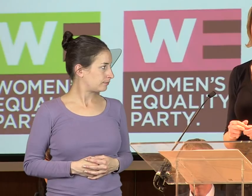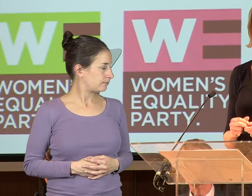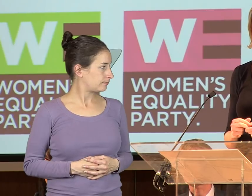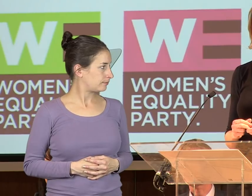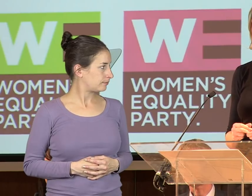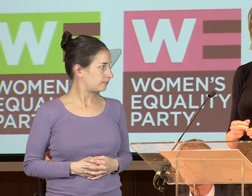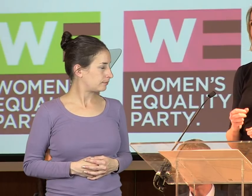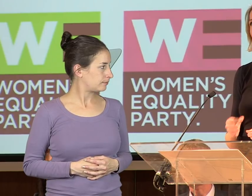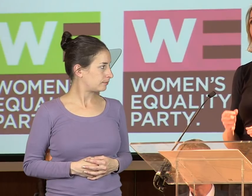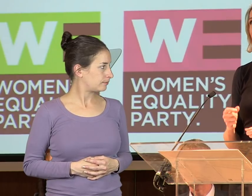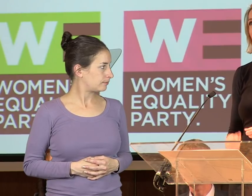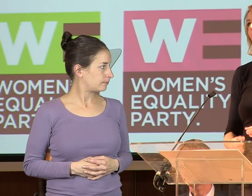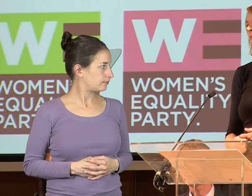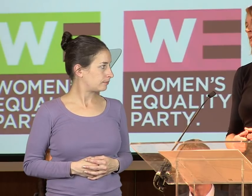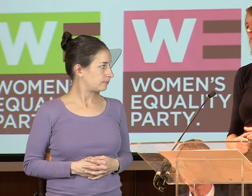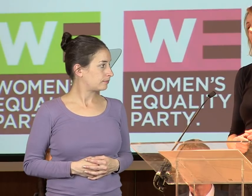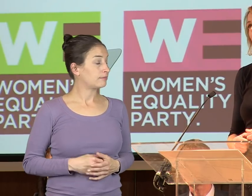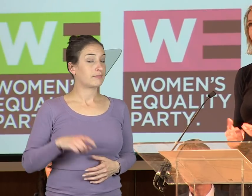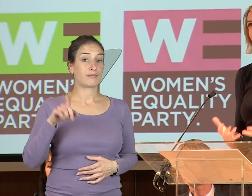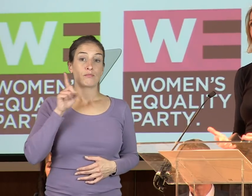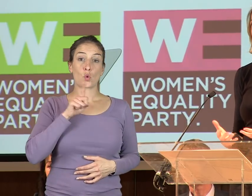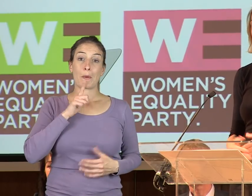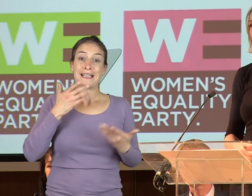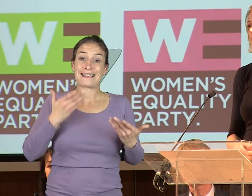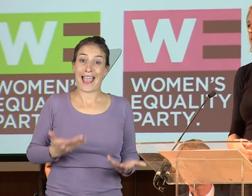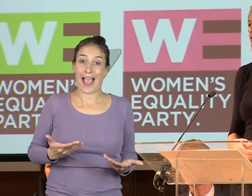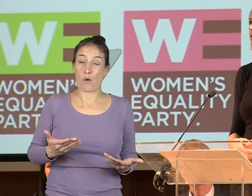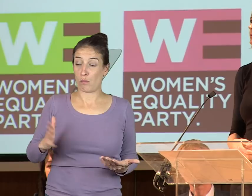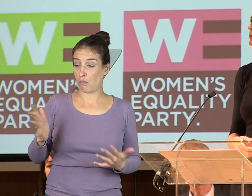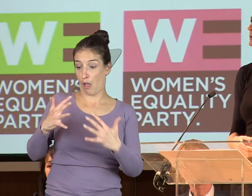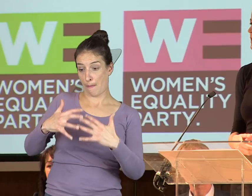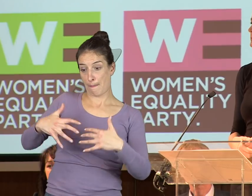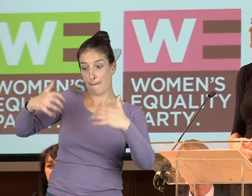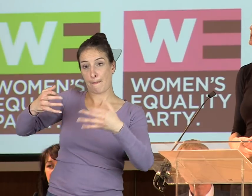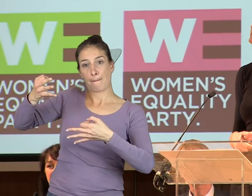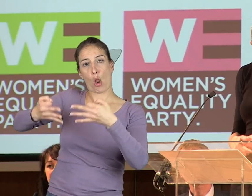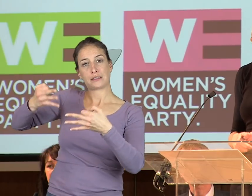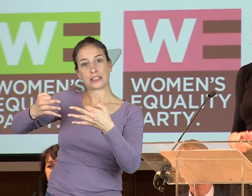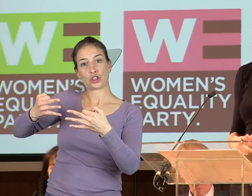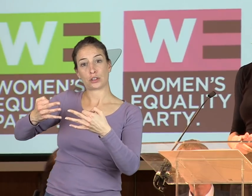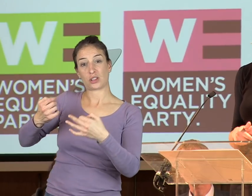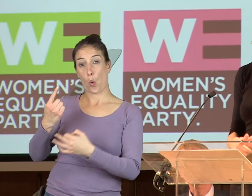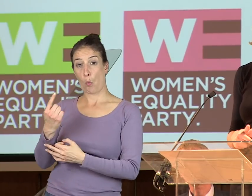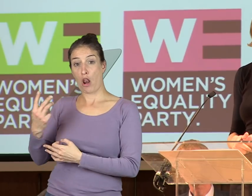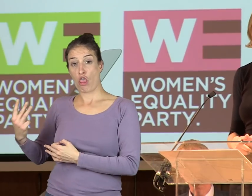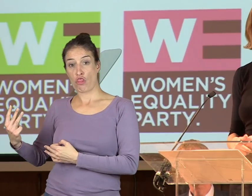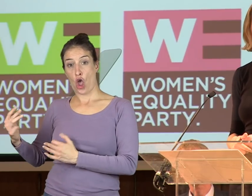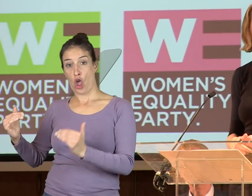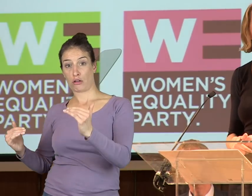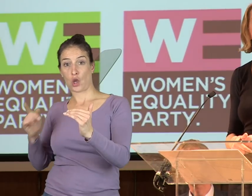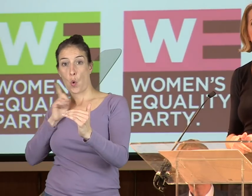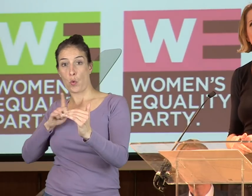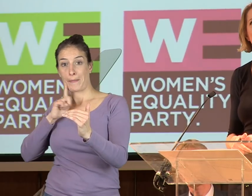Women currently make up a third of Parliament. So we will put Parliament into special measures for